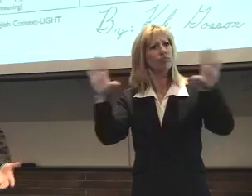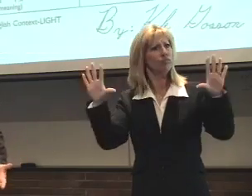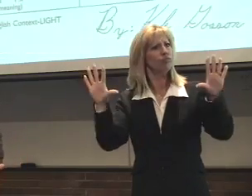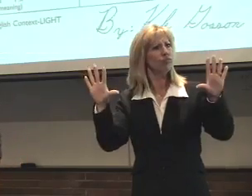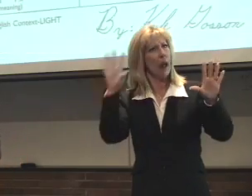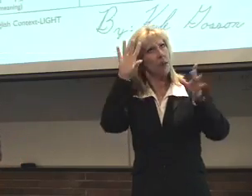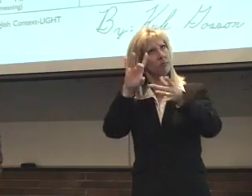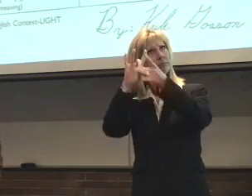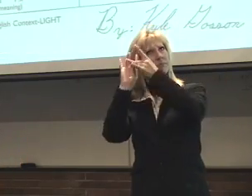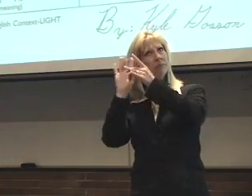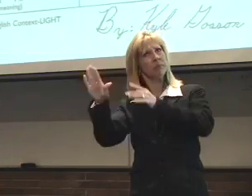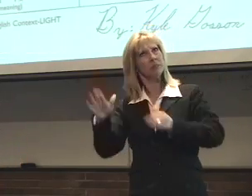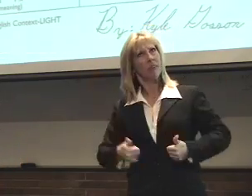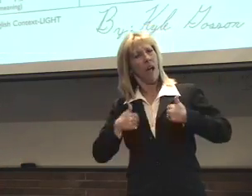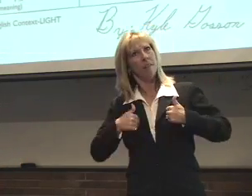and what stuff meant.